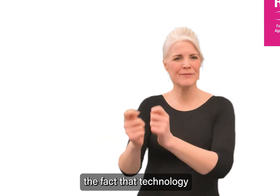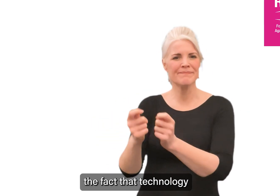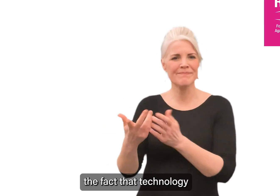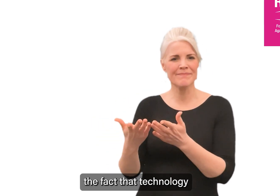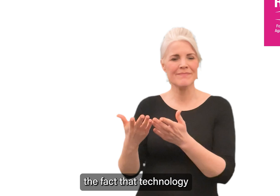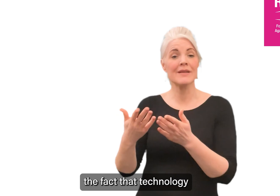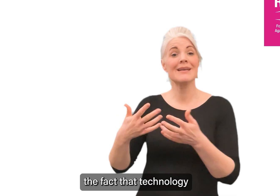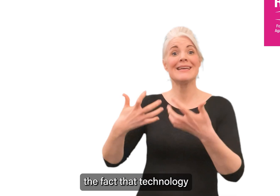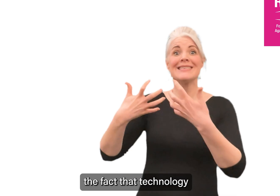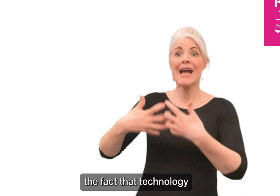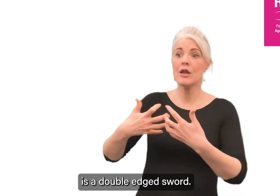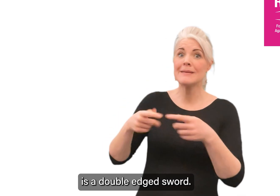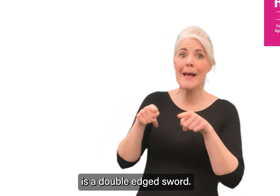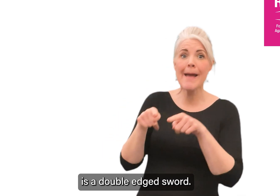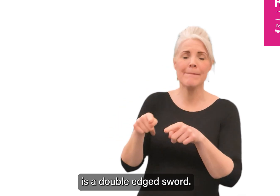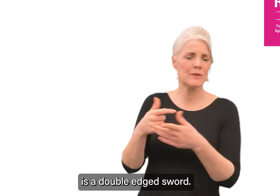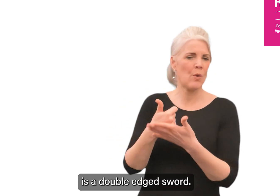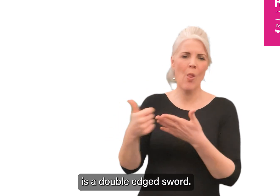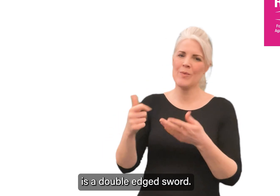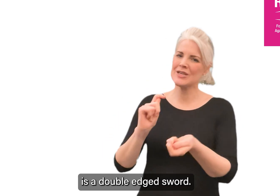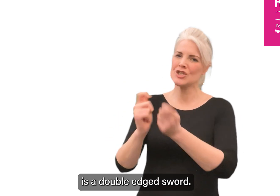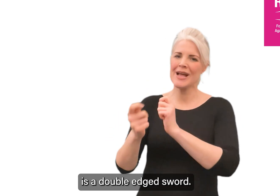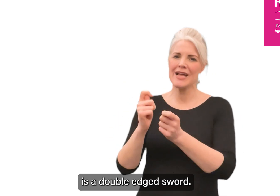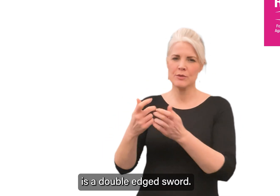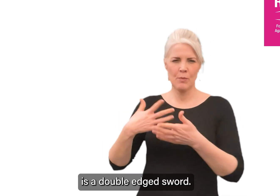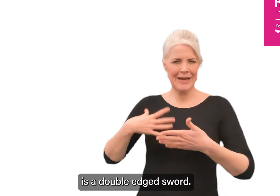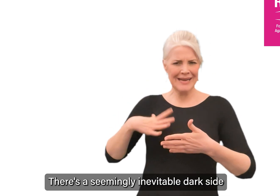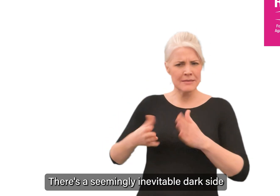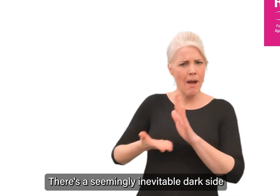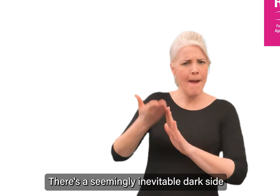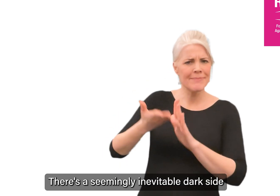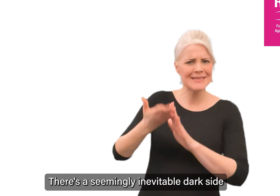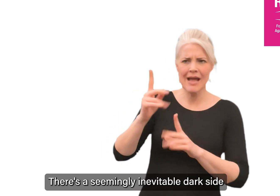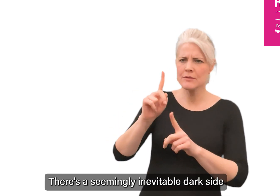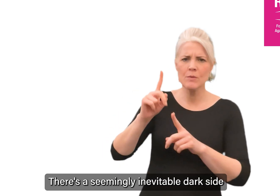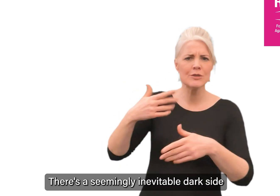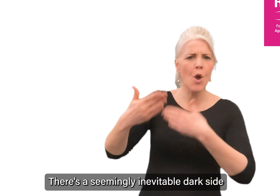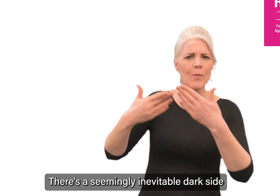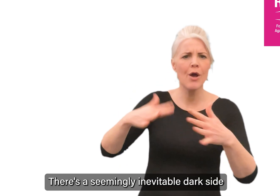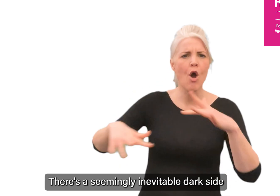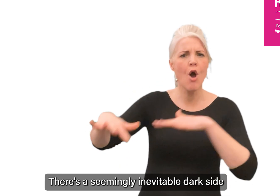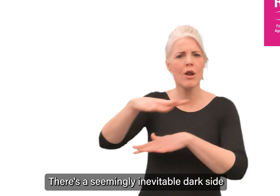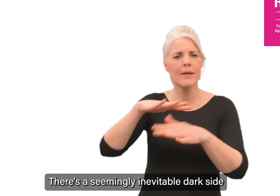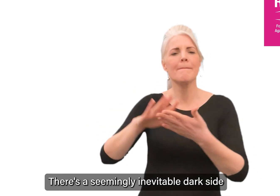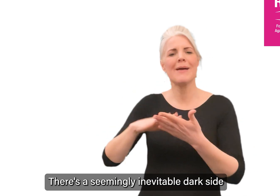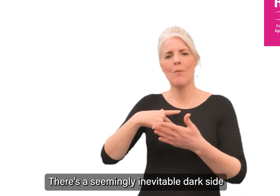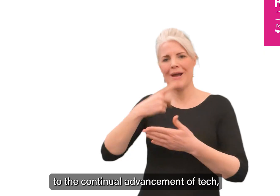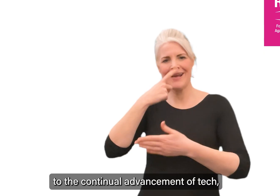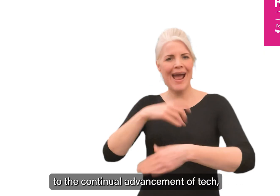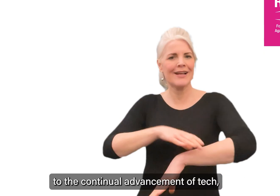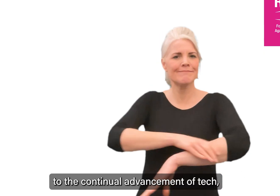avoid the fact that technology is a double edged sword. There's a seemingly inevitable dark side to the